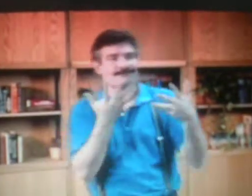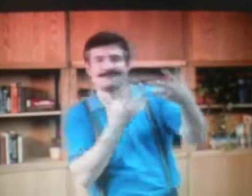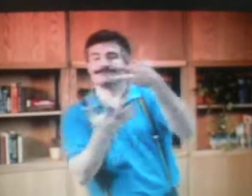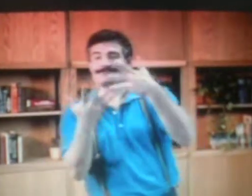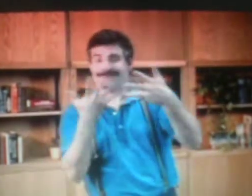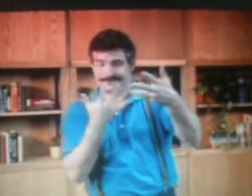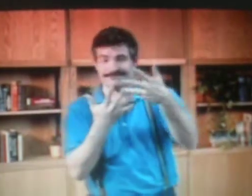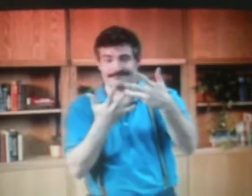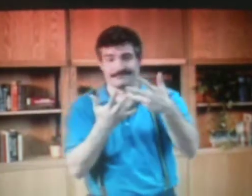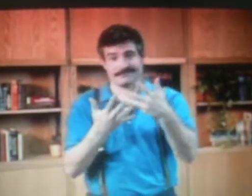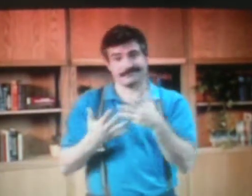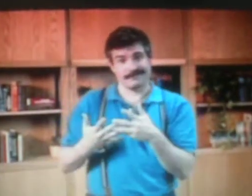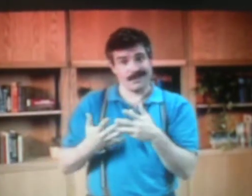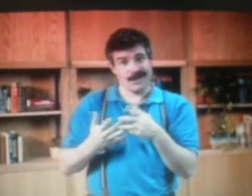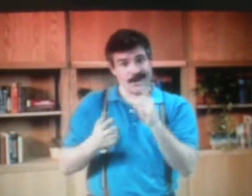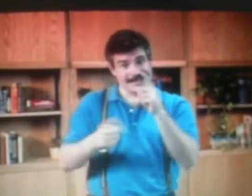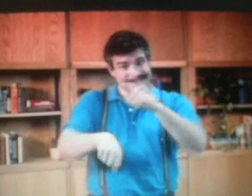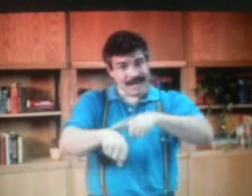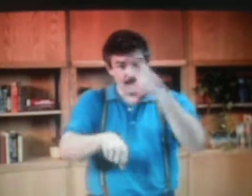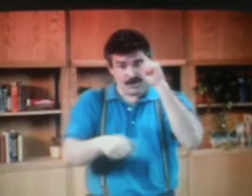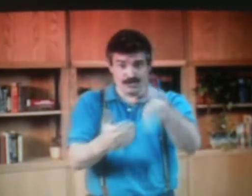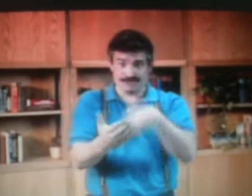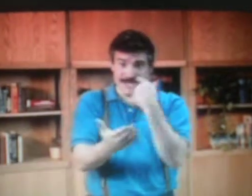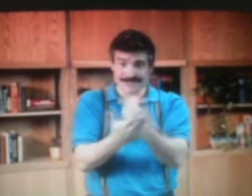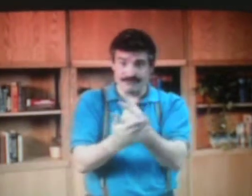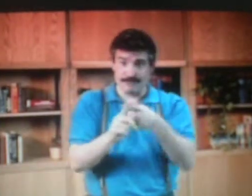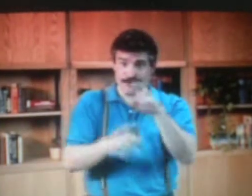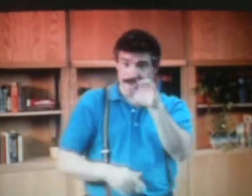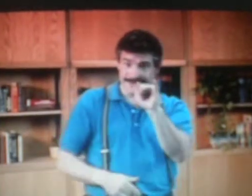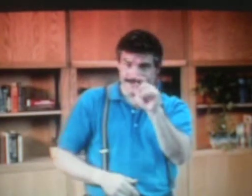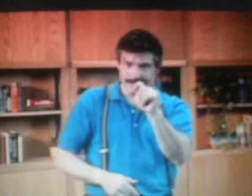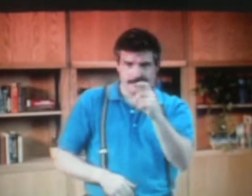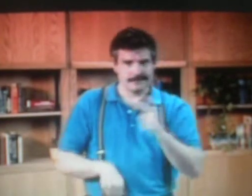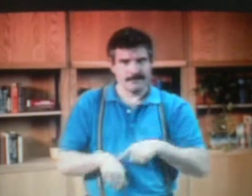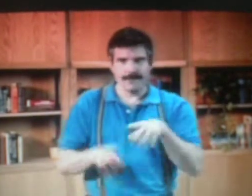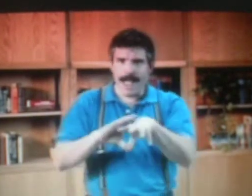Being with people who can sign and socialize with people who know signs.